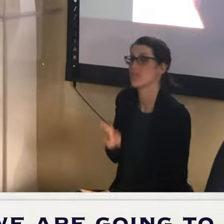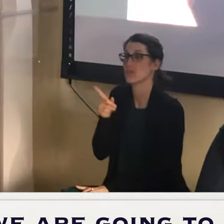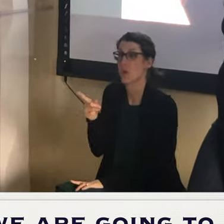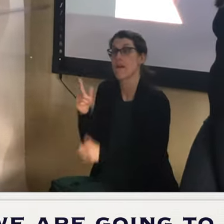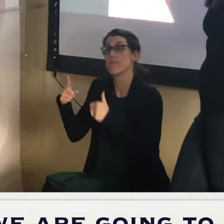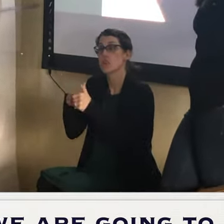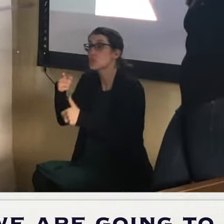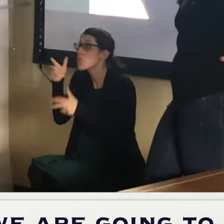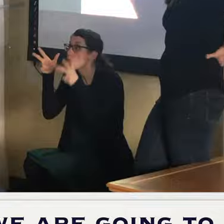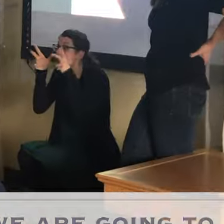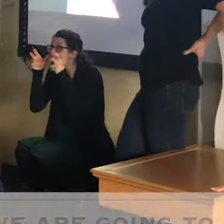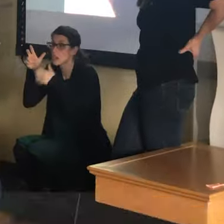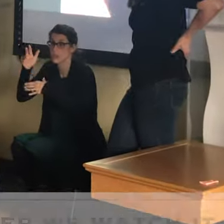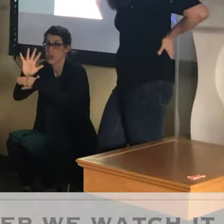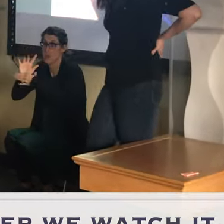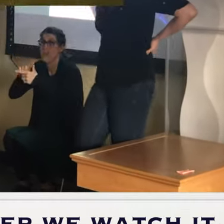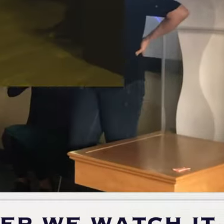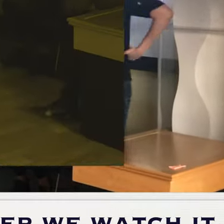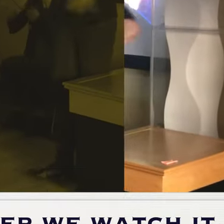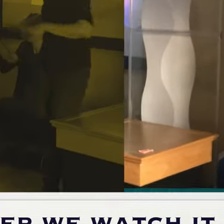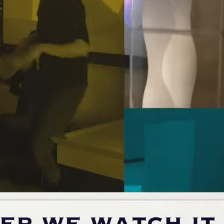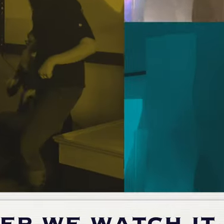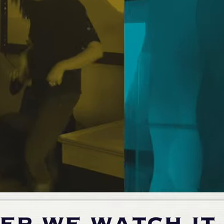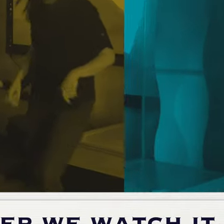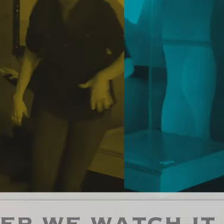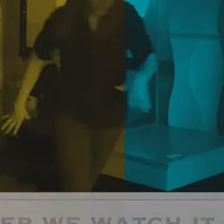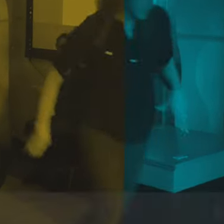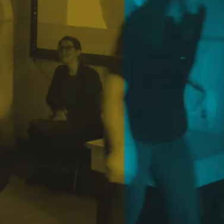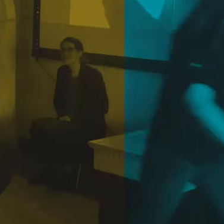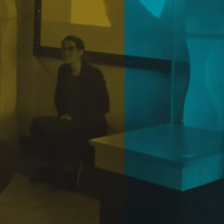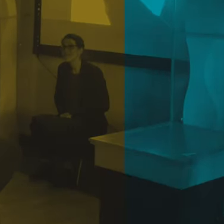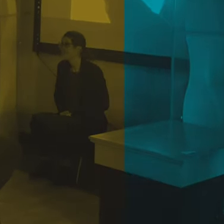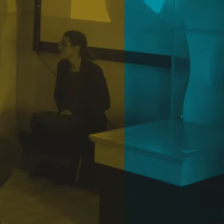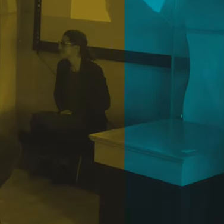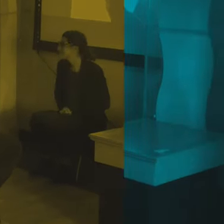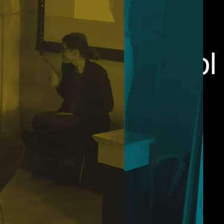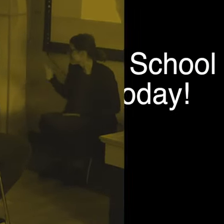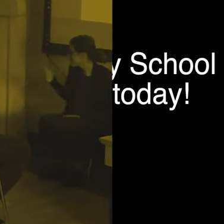on the piano after we watch it. We're not going to watch the whole thing, but we're going to check it out.